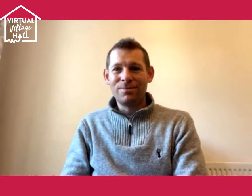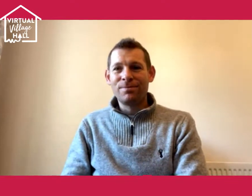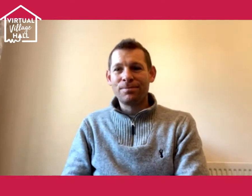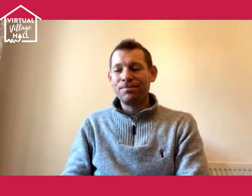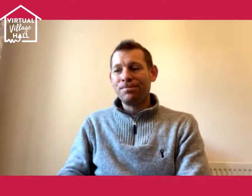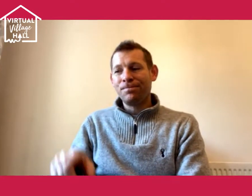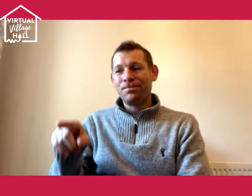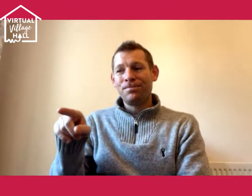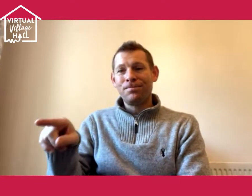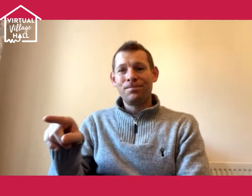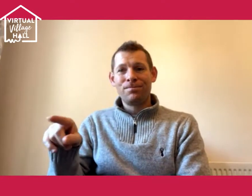fast.